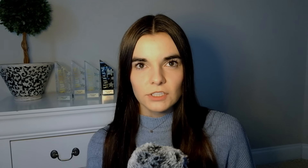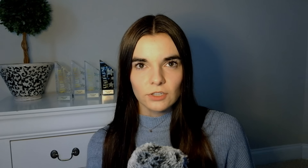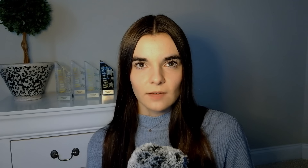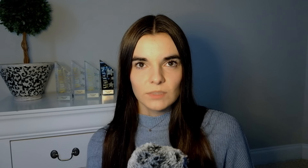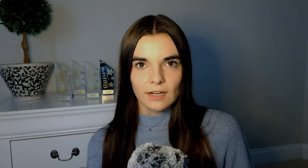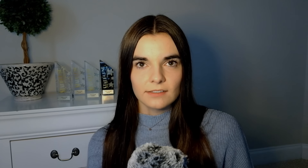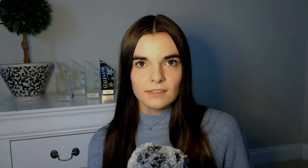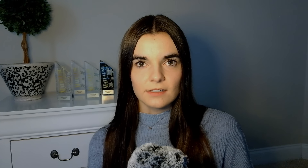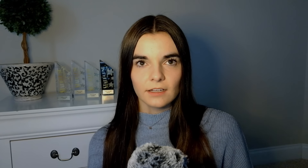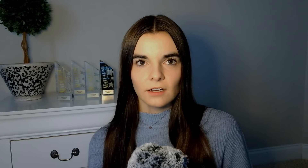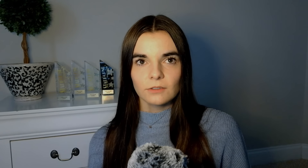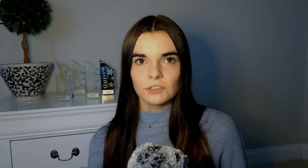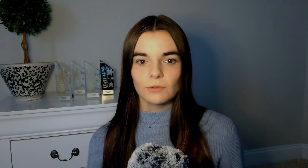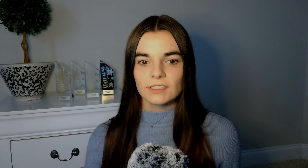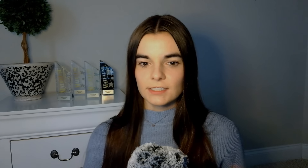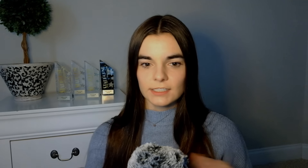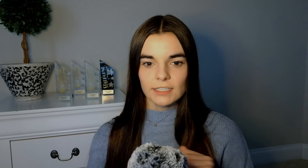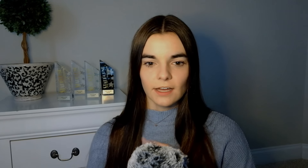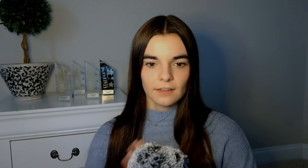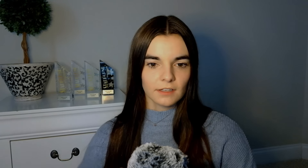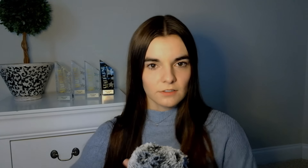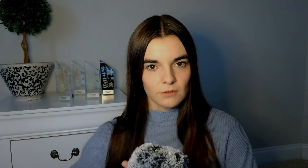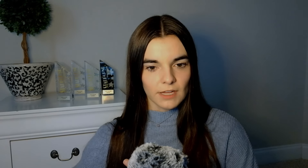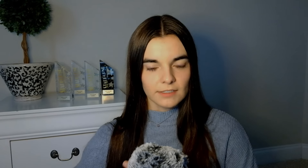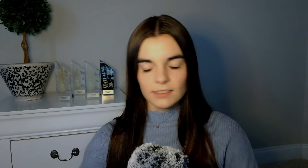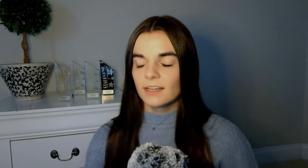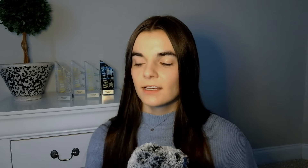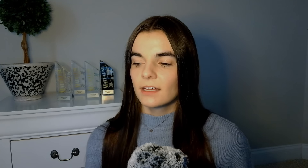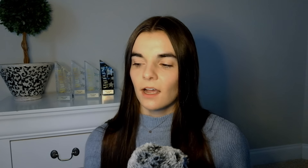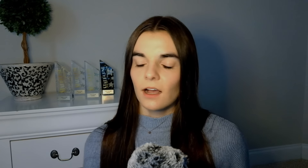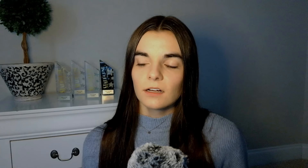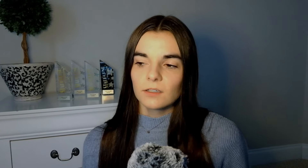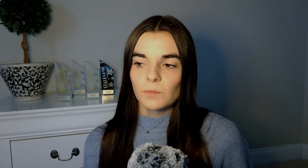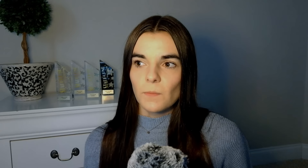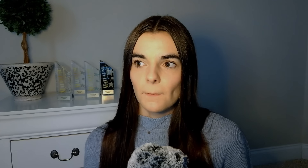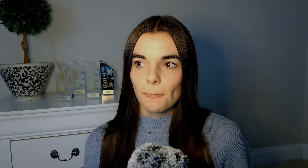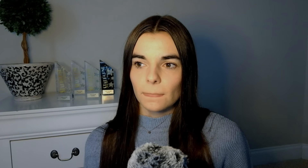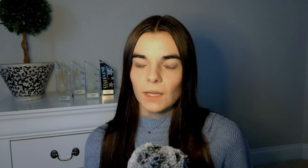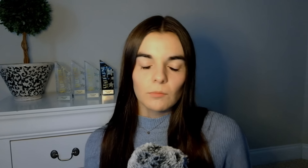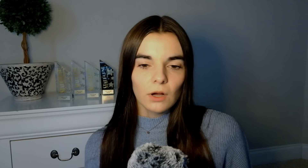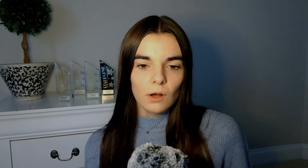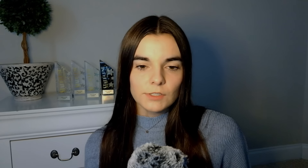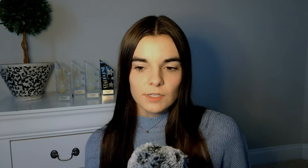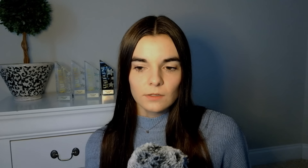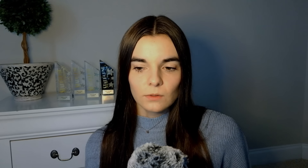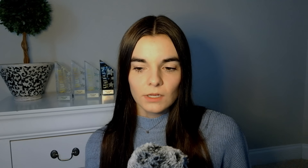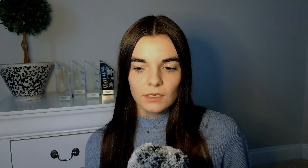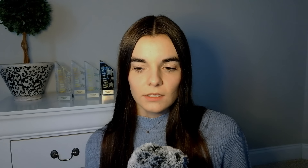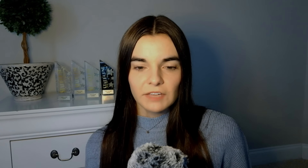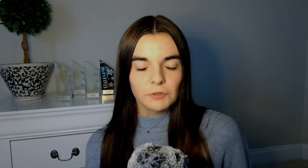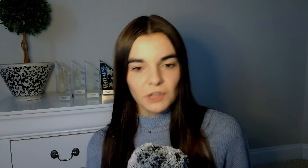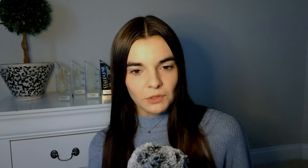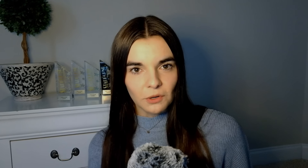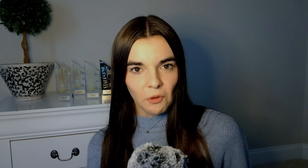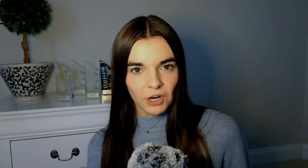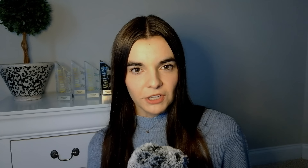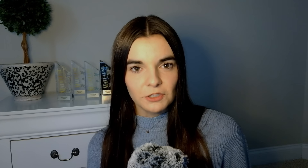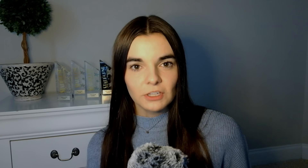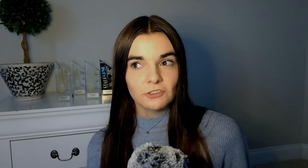describe signs. It's like, oh, do a C and then do this. But also, if you don't know a word, you can just